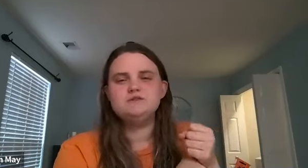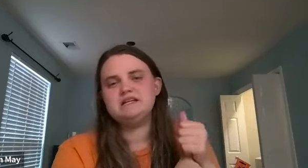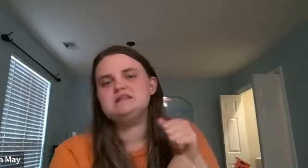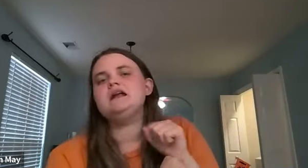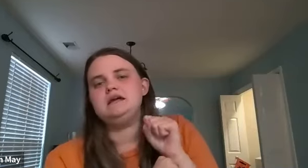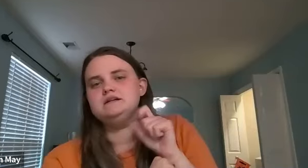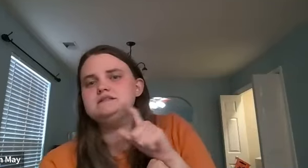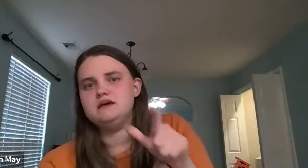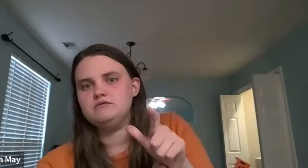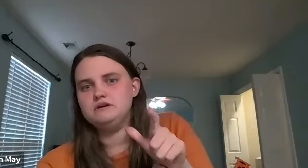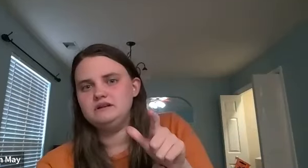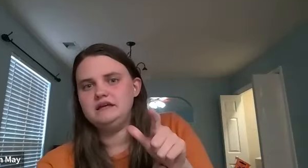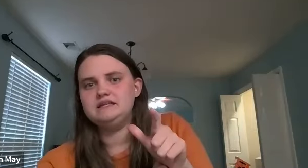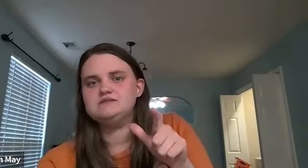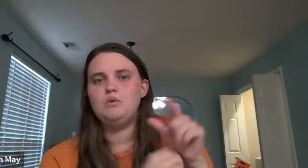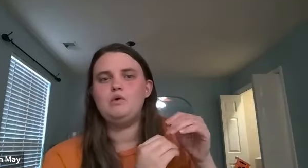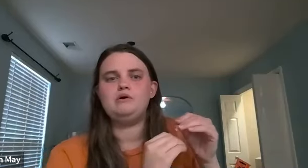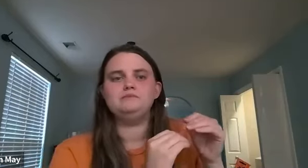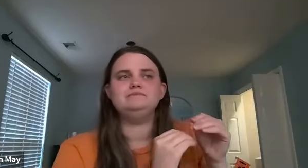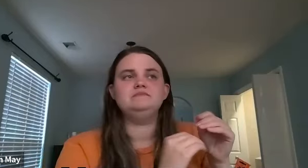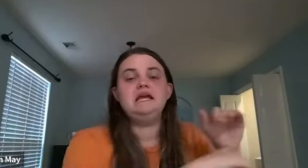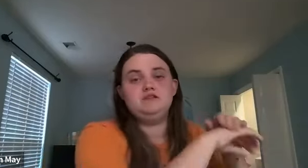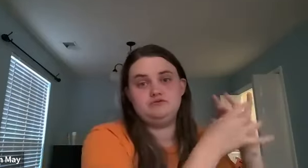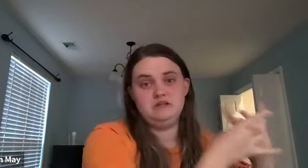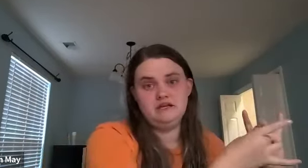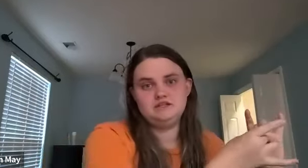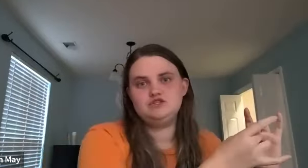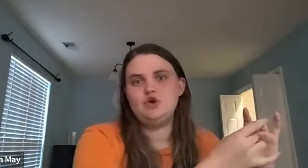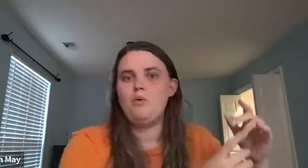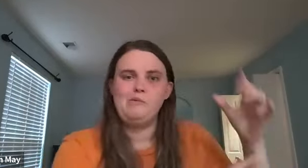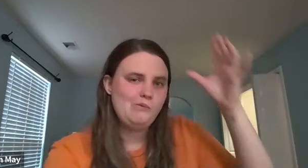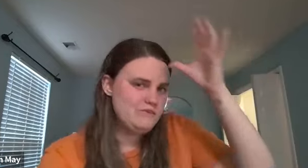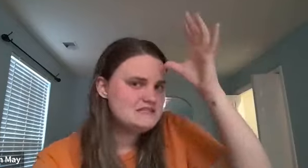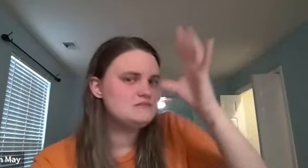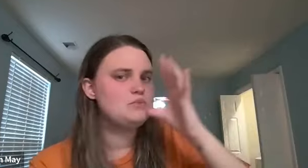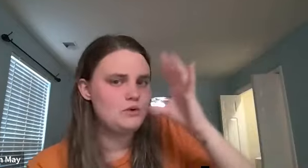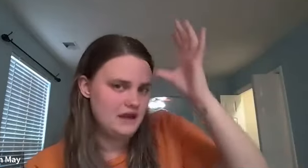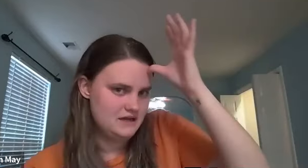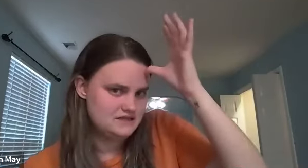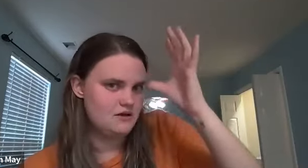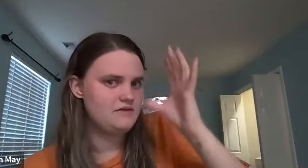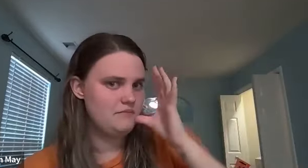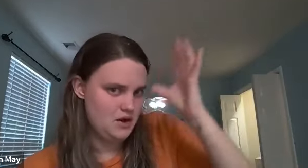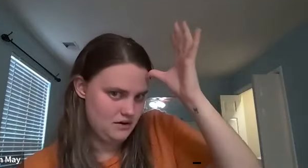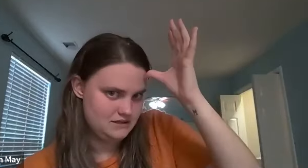but it's not ASL really. It's more English related. So this is more ASL, the